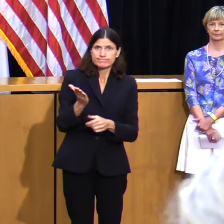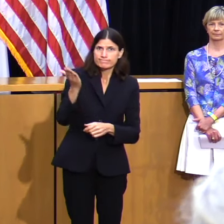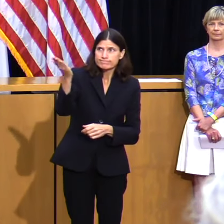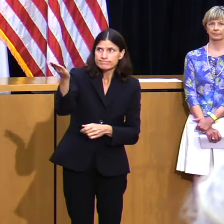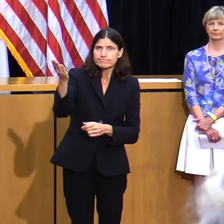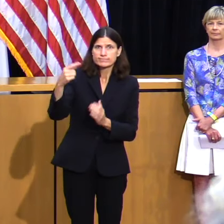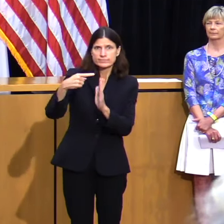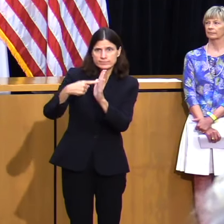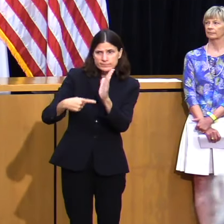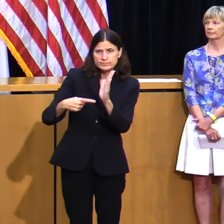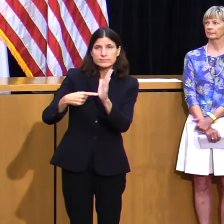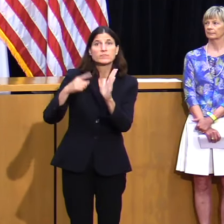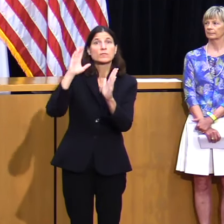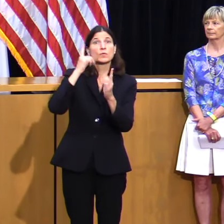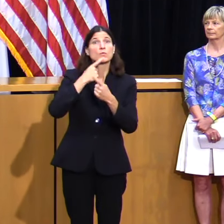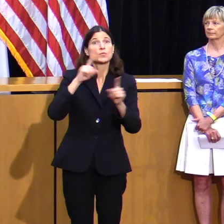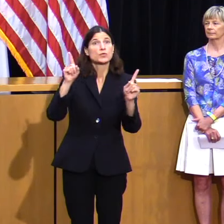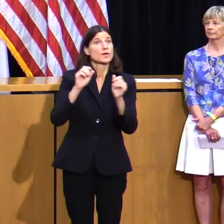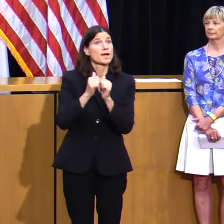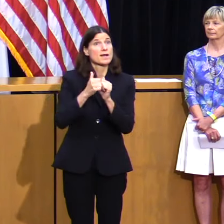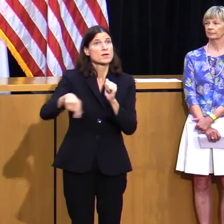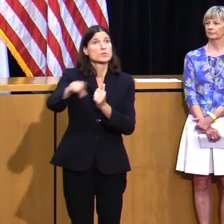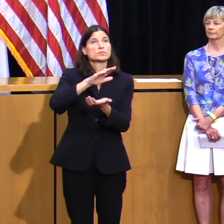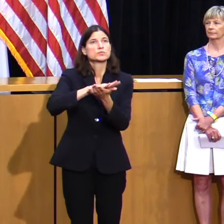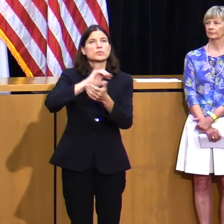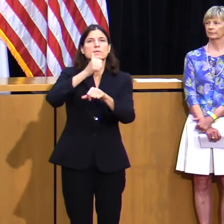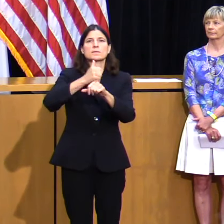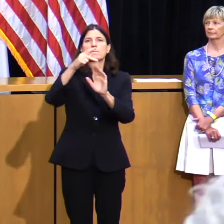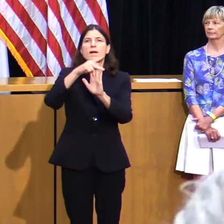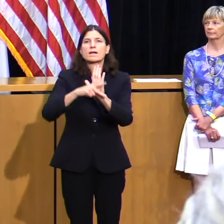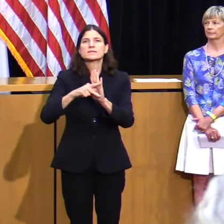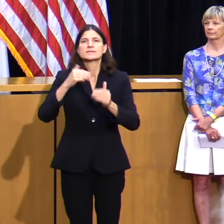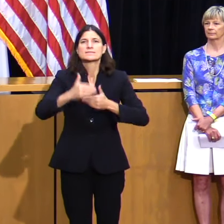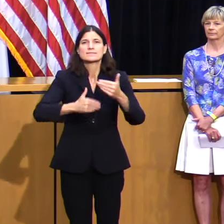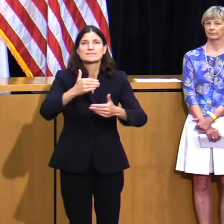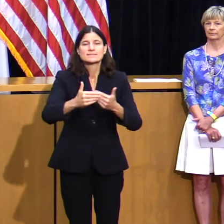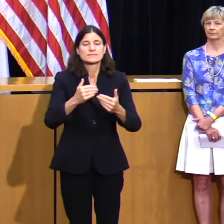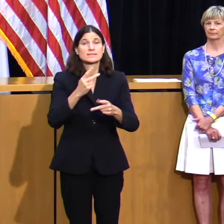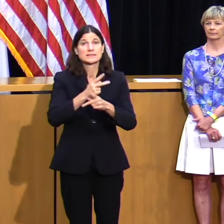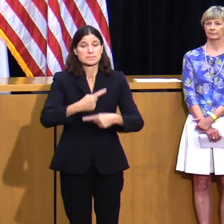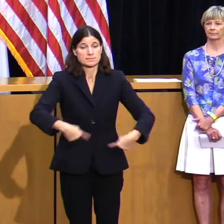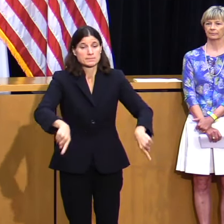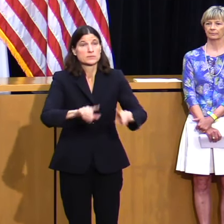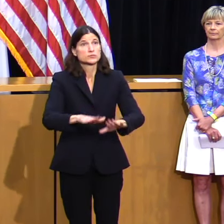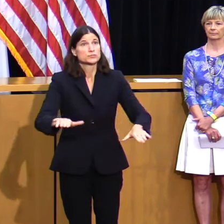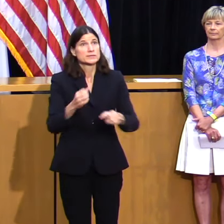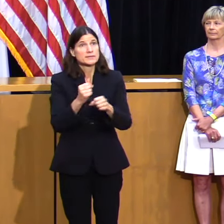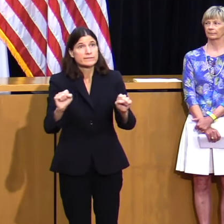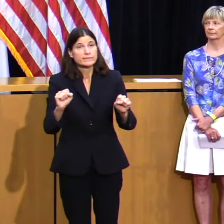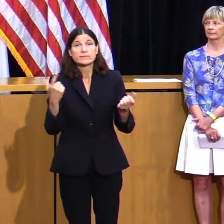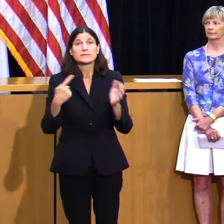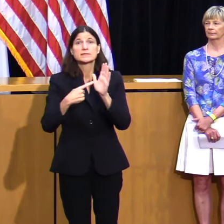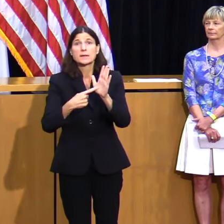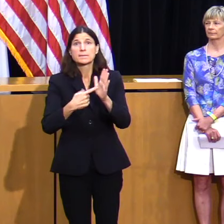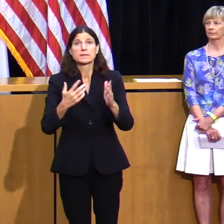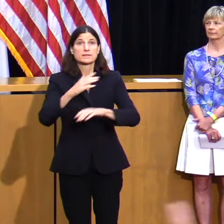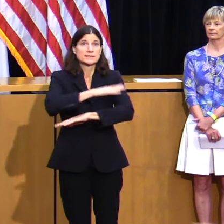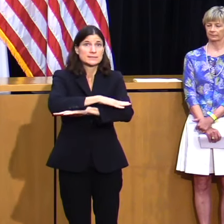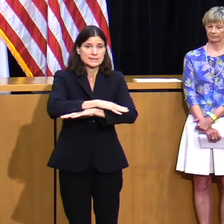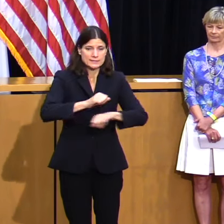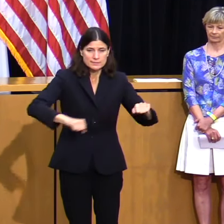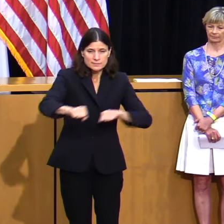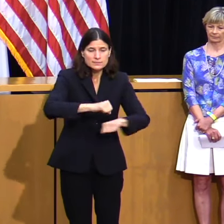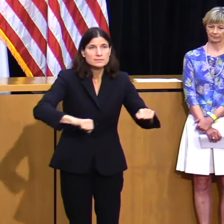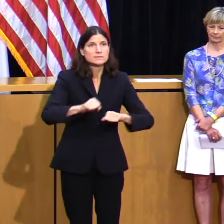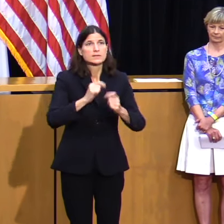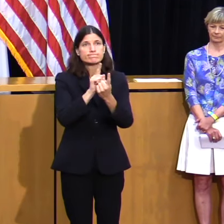coverings, hygiene, sanitization, and distancing, which have been in many respects the cornerstones of our